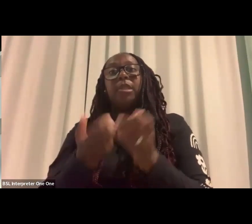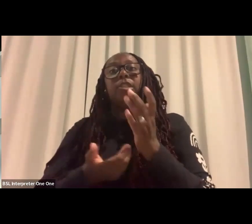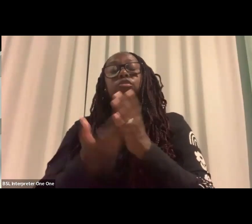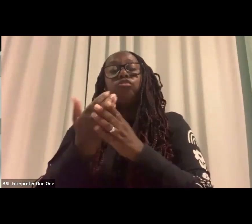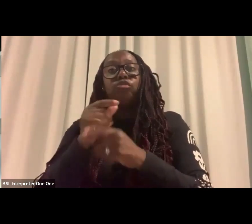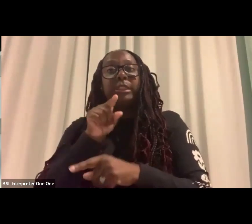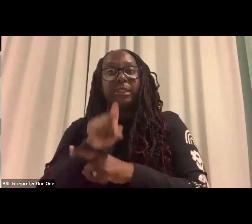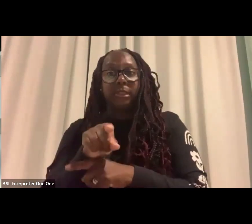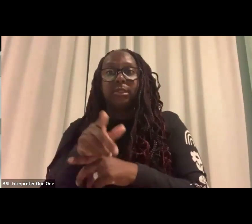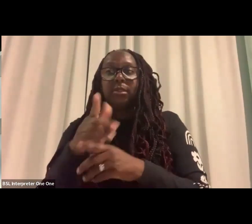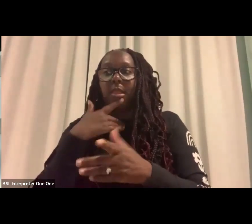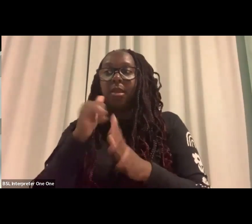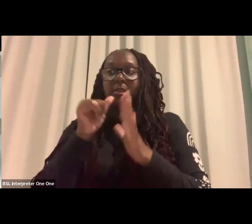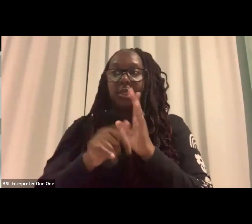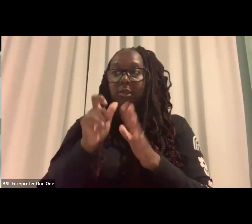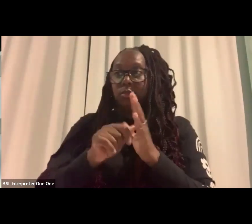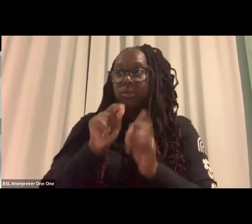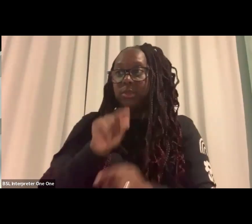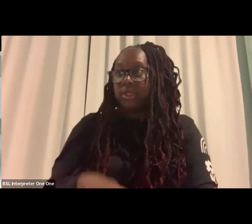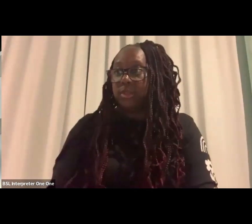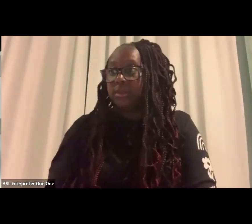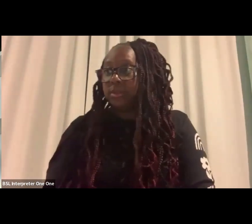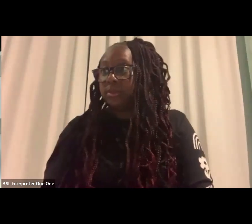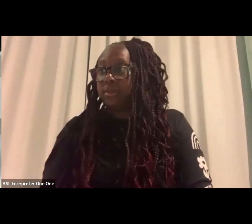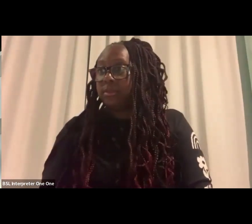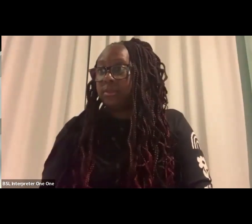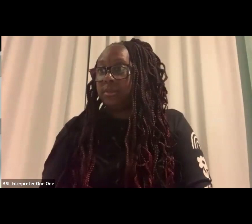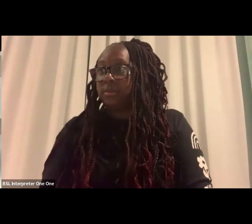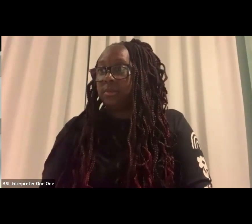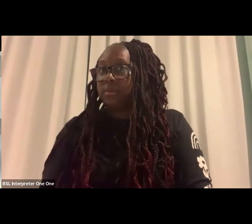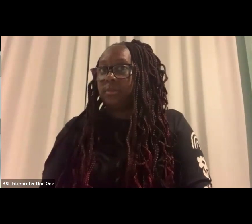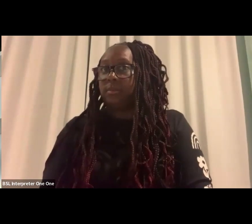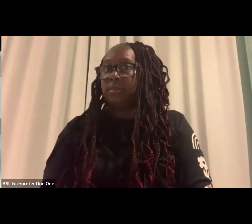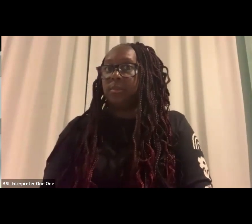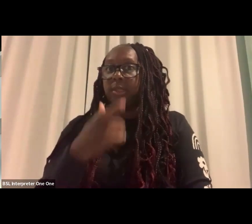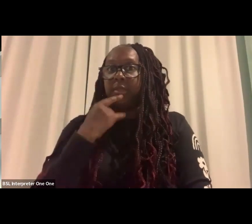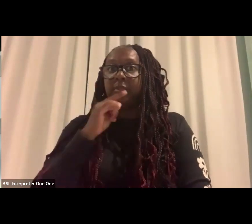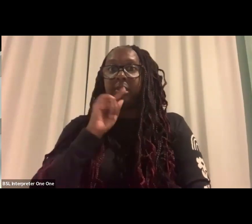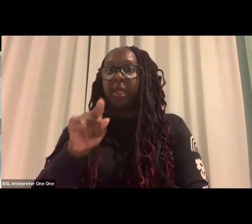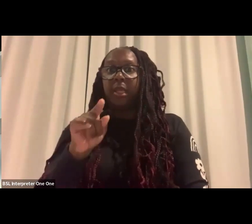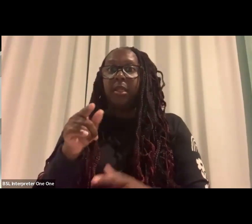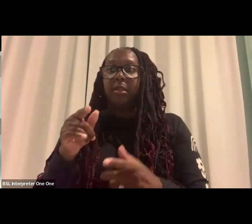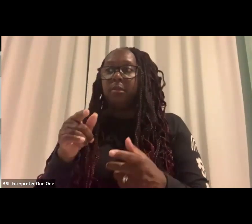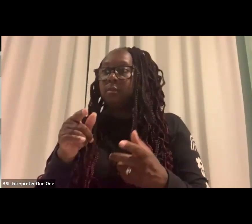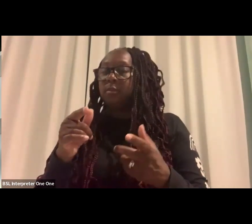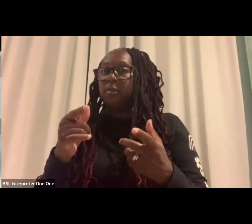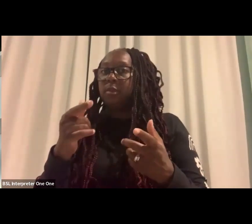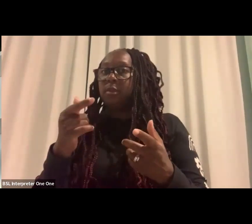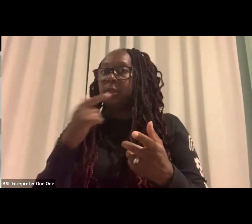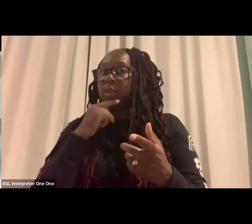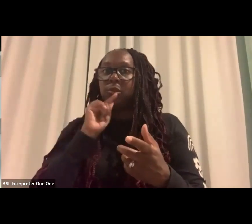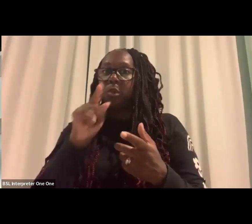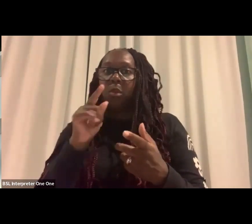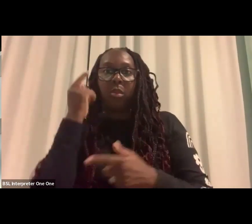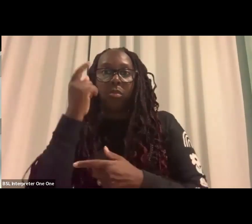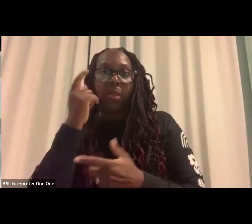of governments starting to do this. Some are more new, and I think root causes is not necessarily systematically considered